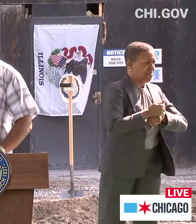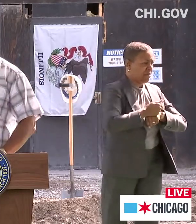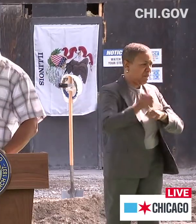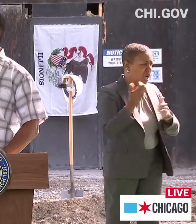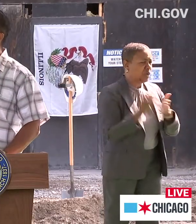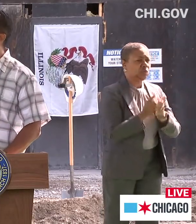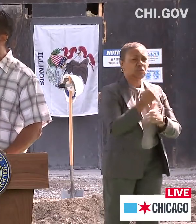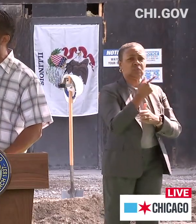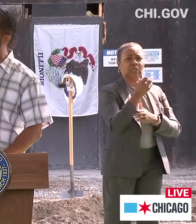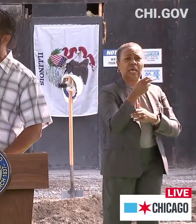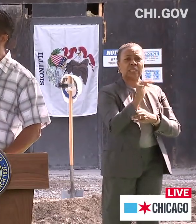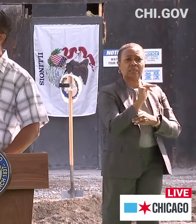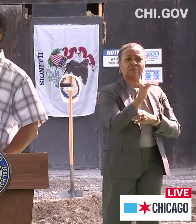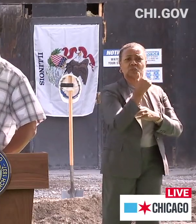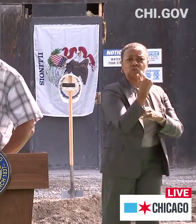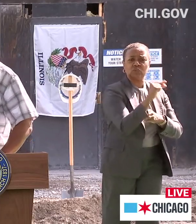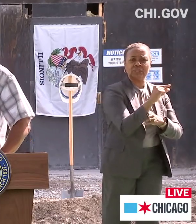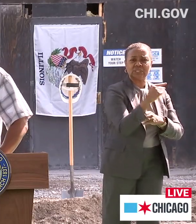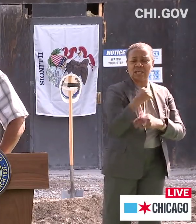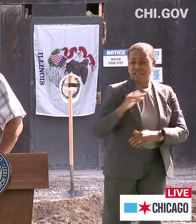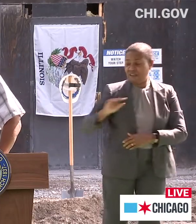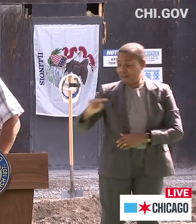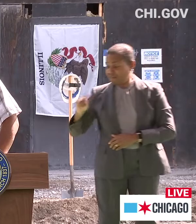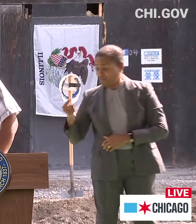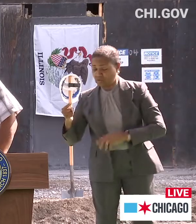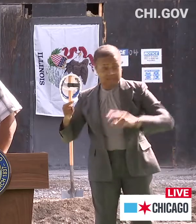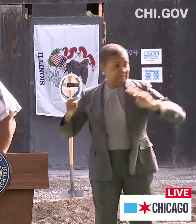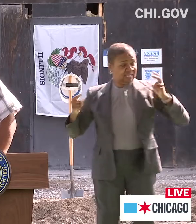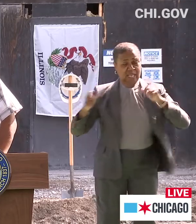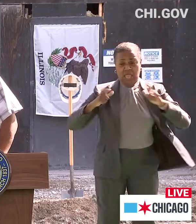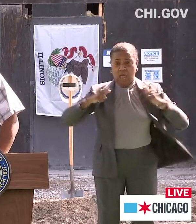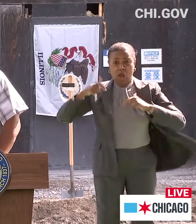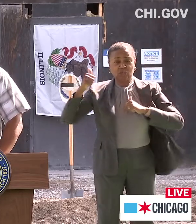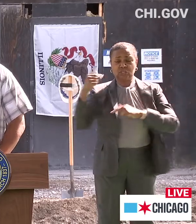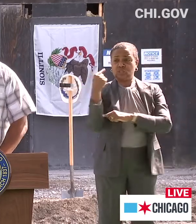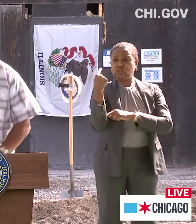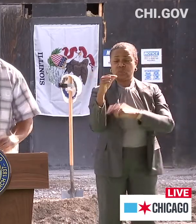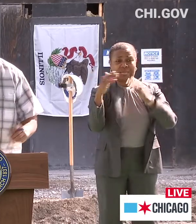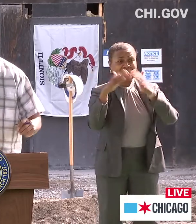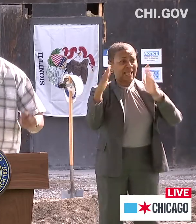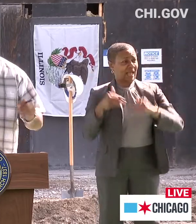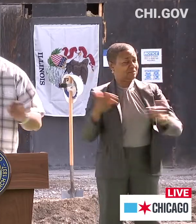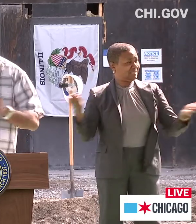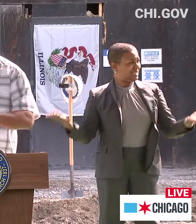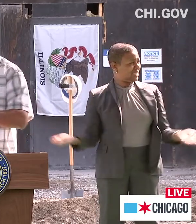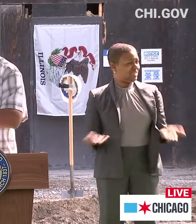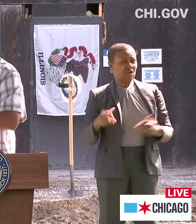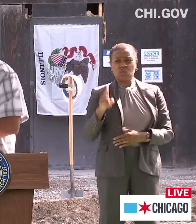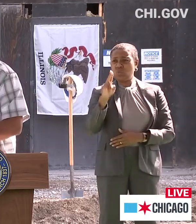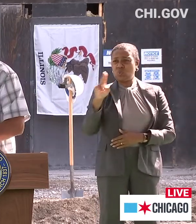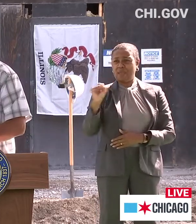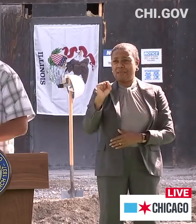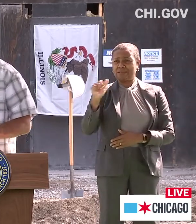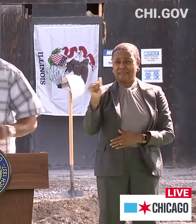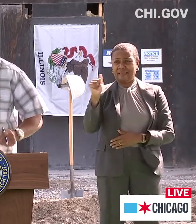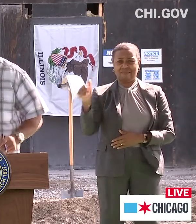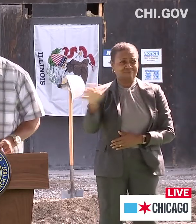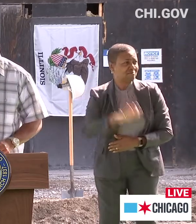Gotham Greens. So now we have the first and the second largest greenhouse in the United States of